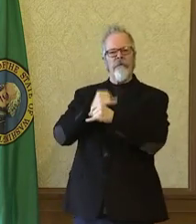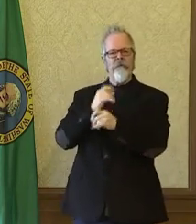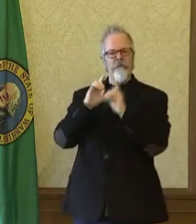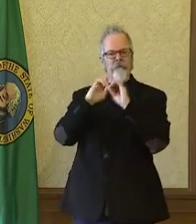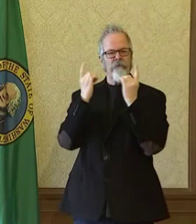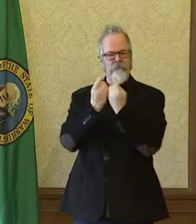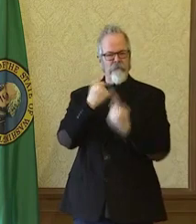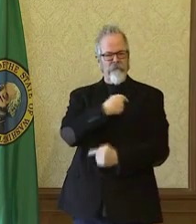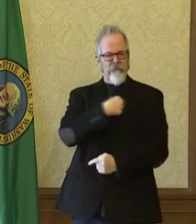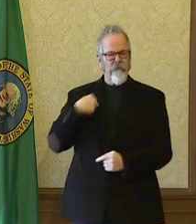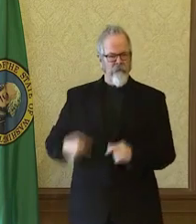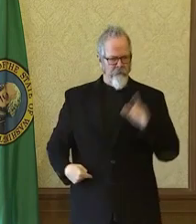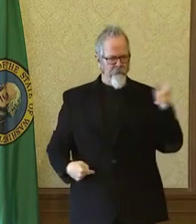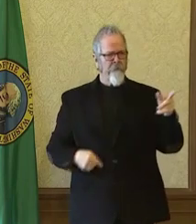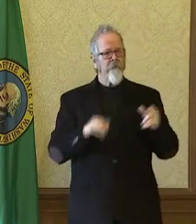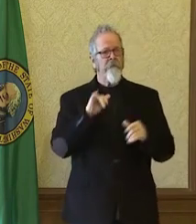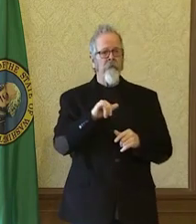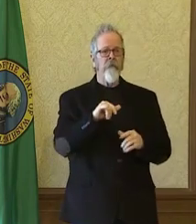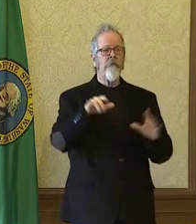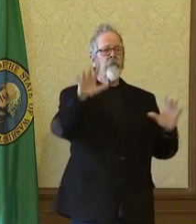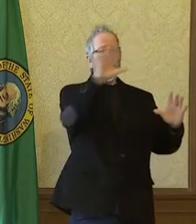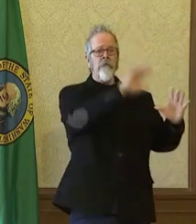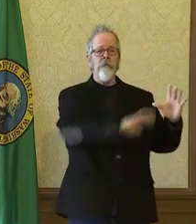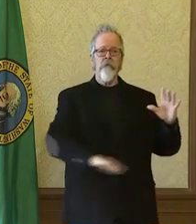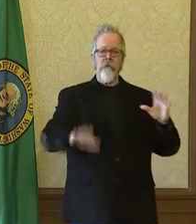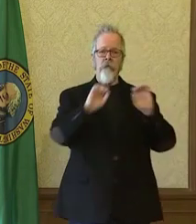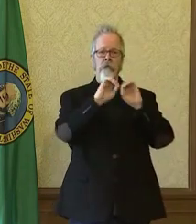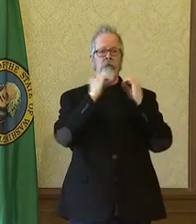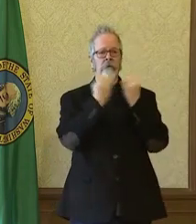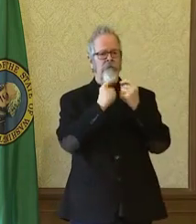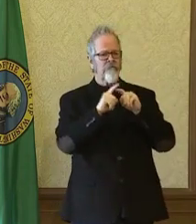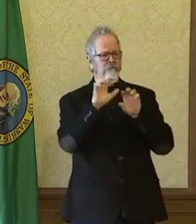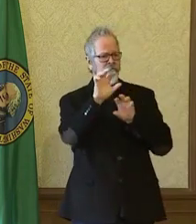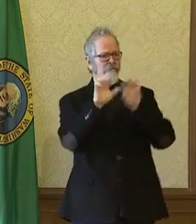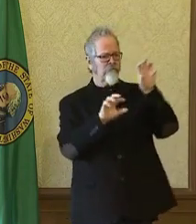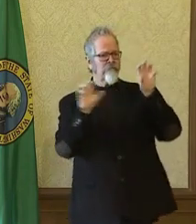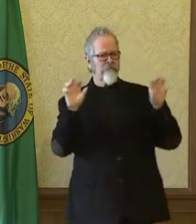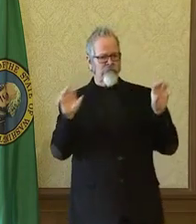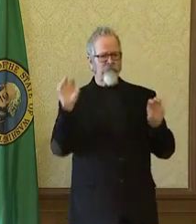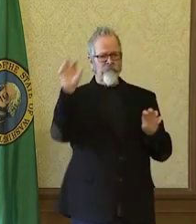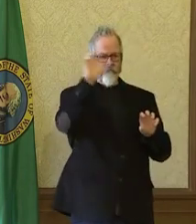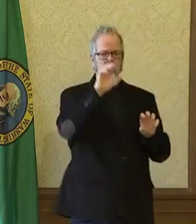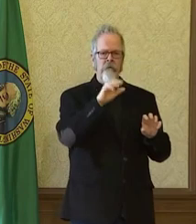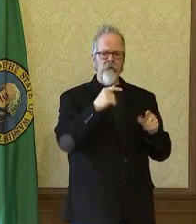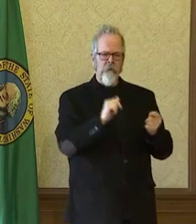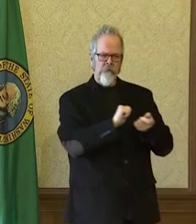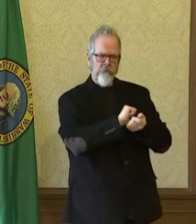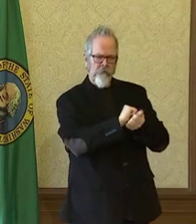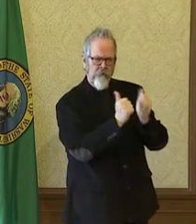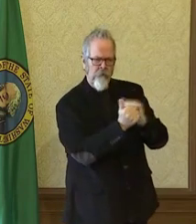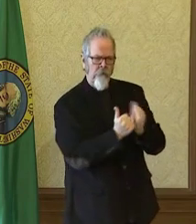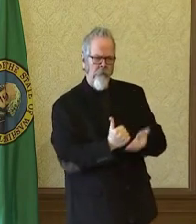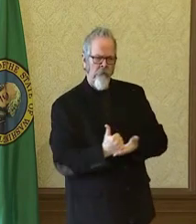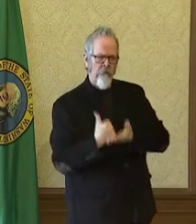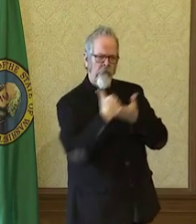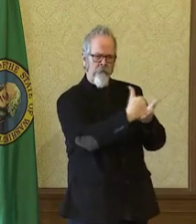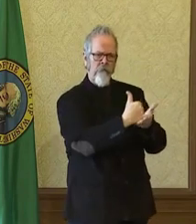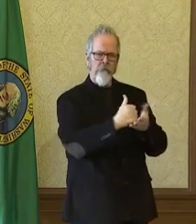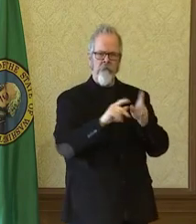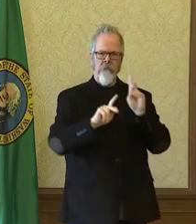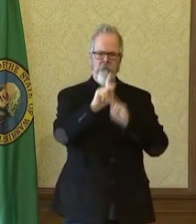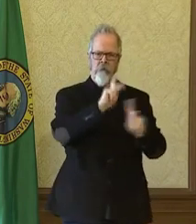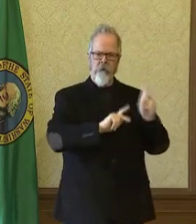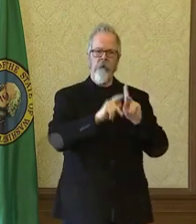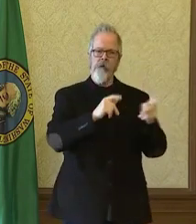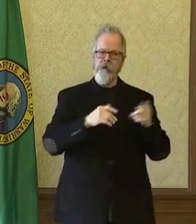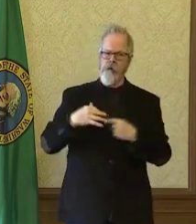services to get access to assistance. And we're particularly glad about this because we saw a lot of Asian American